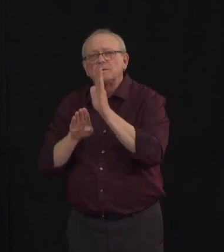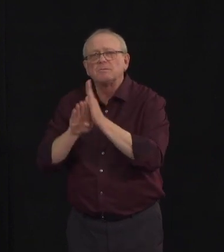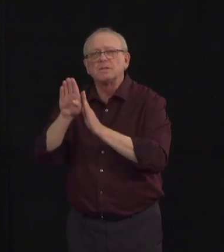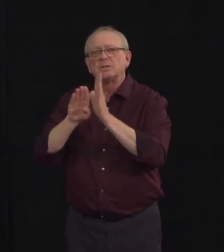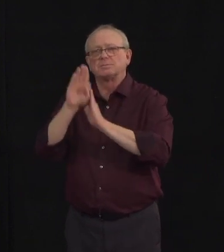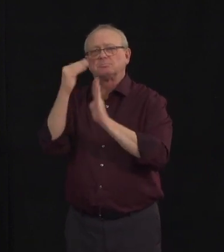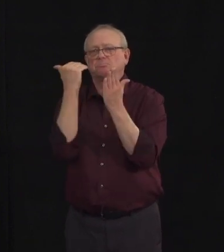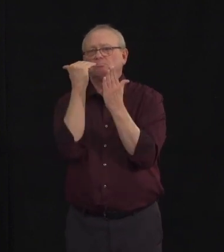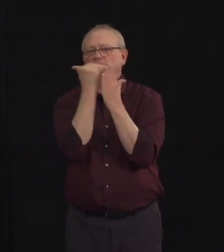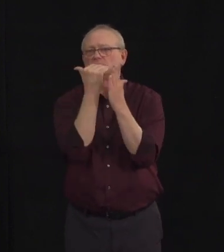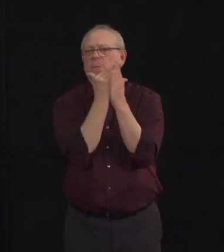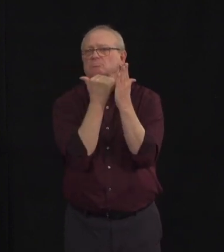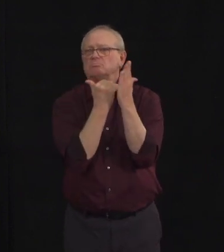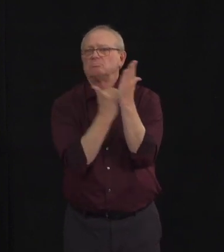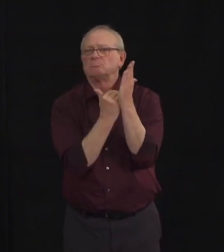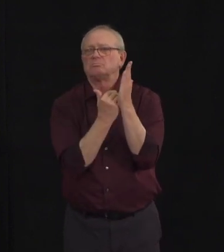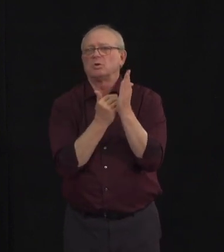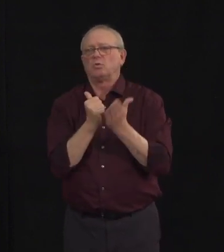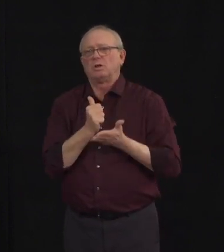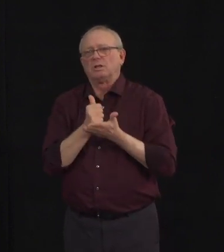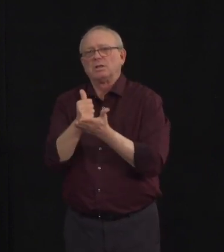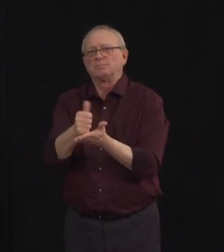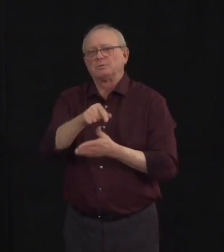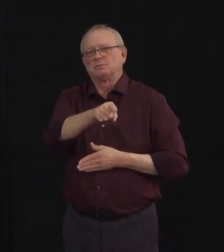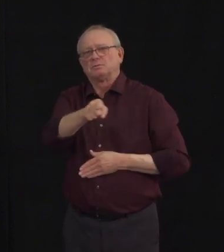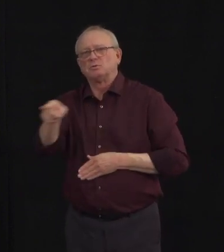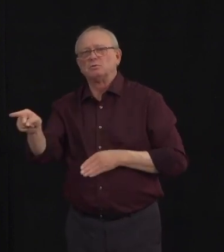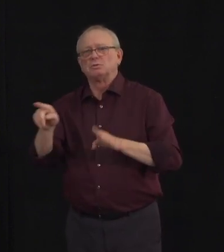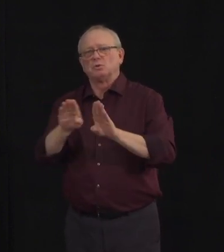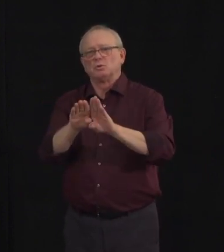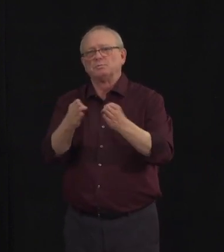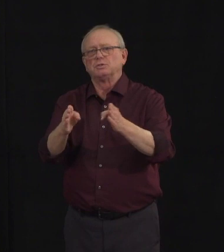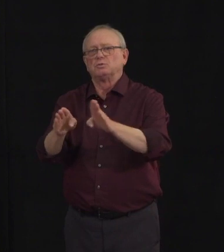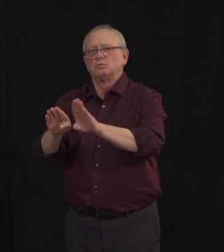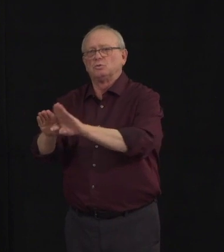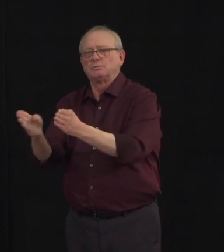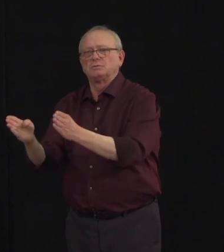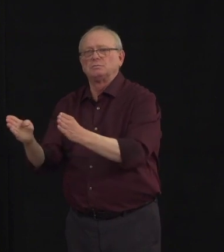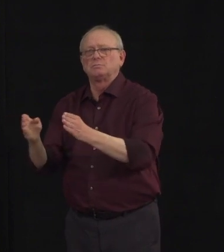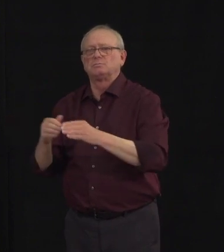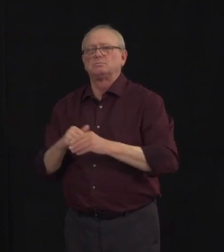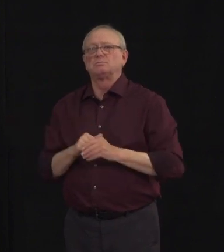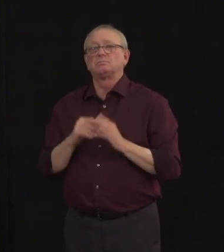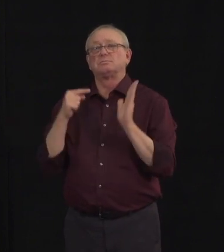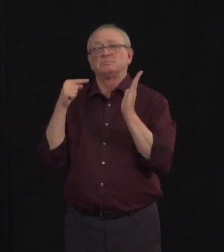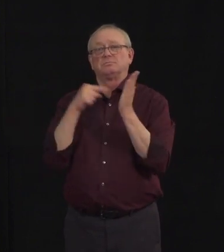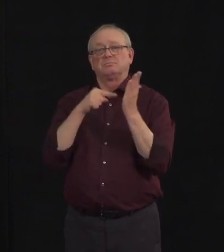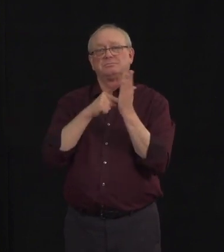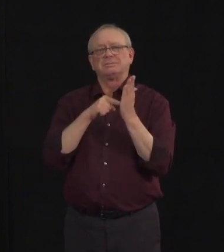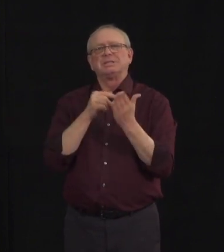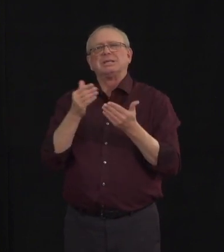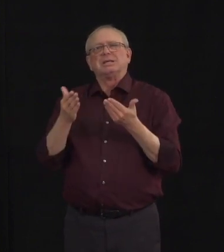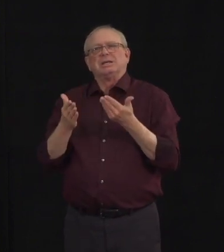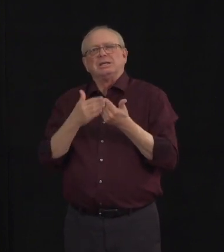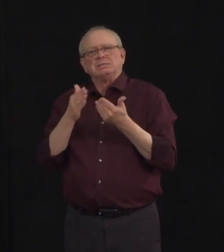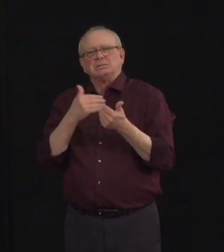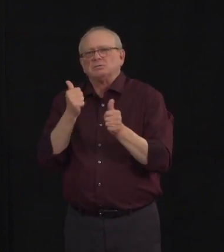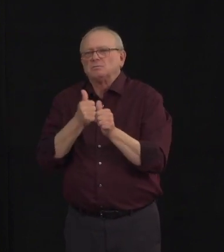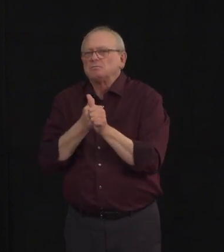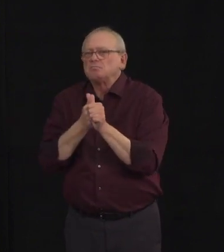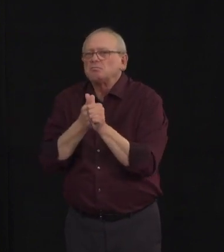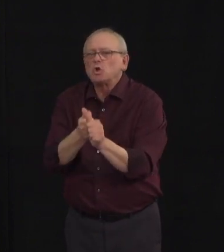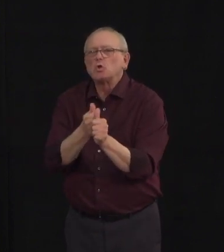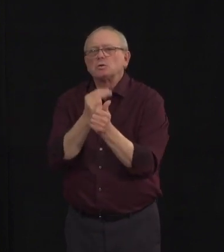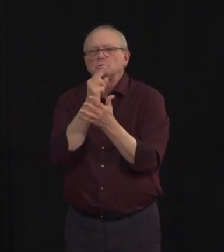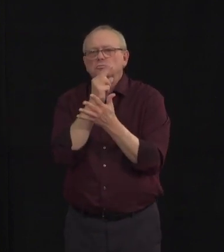website's sector-specific information gives businesses an easy-to-follow roadmap for reopening. Information will